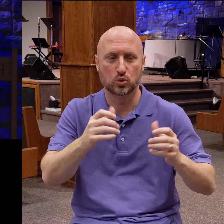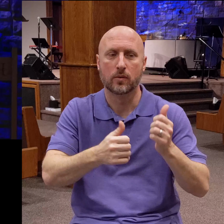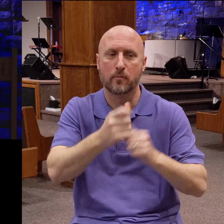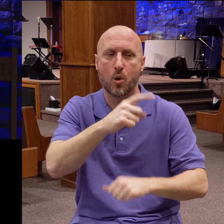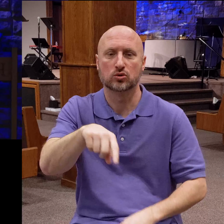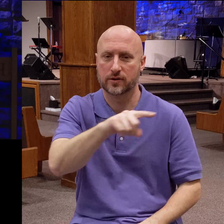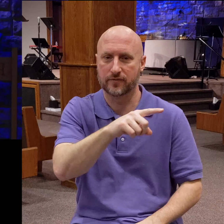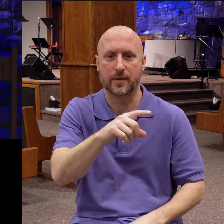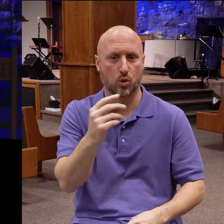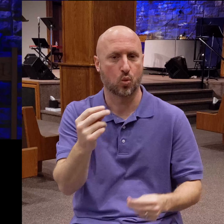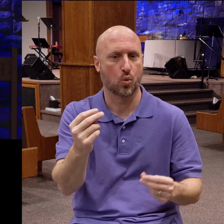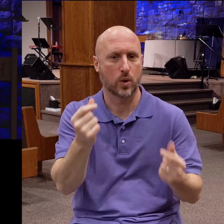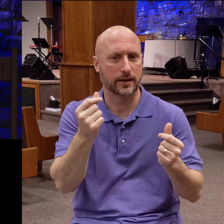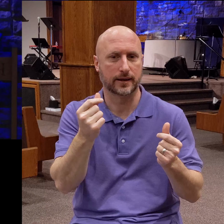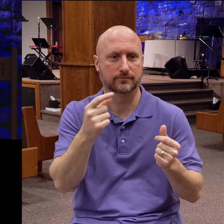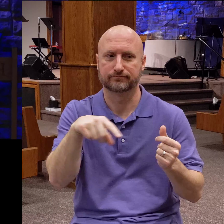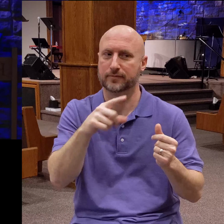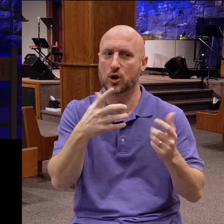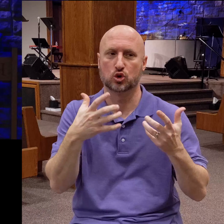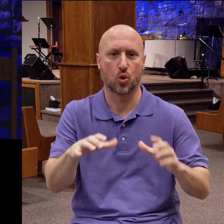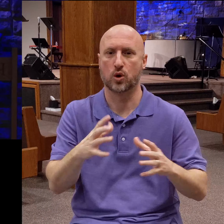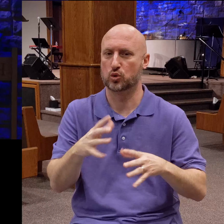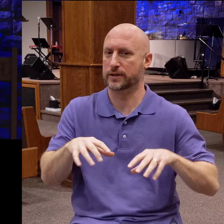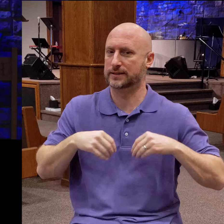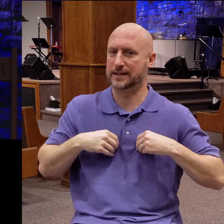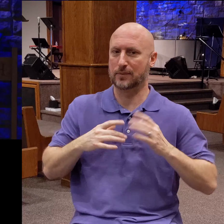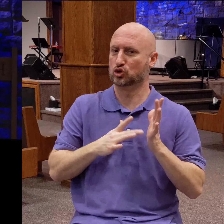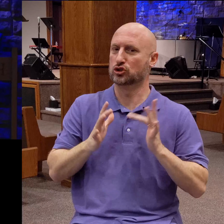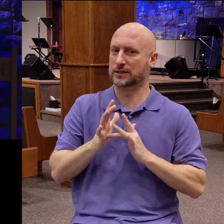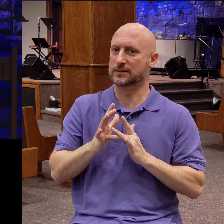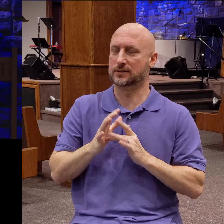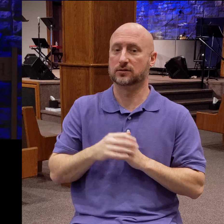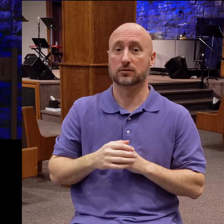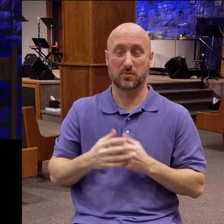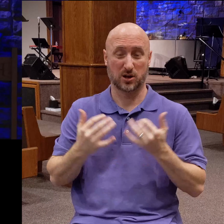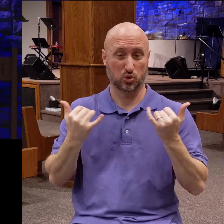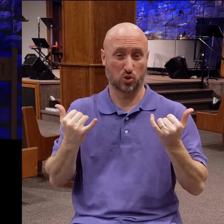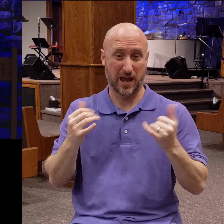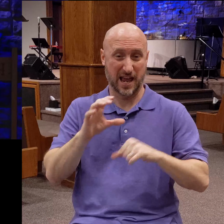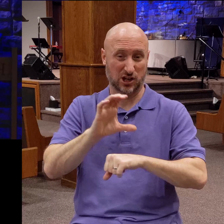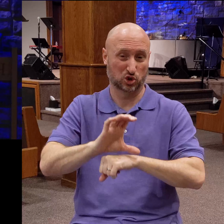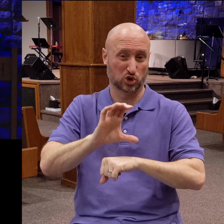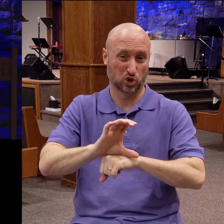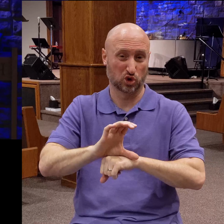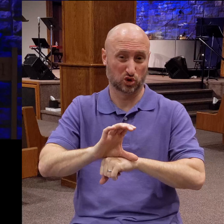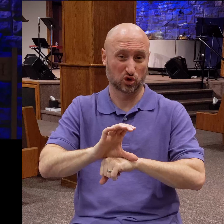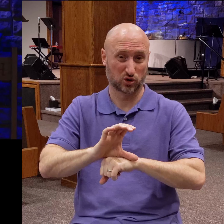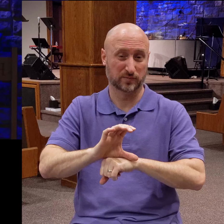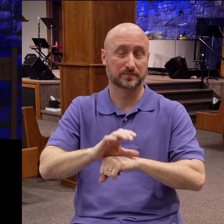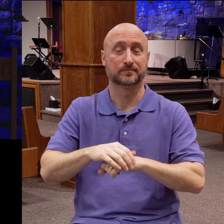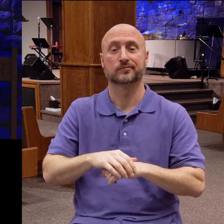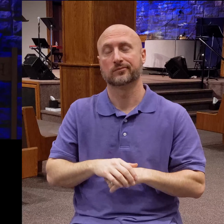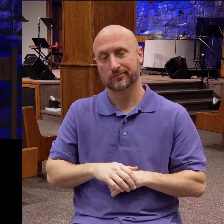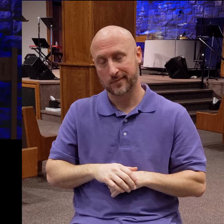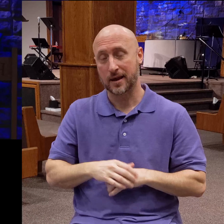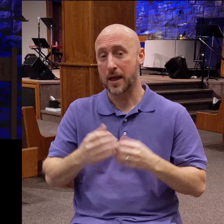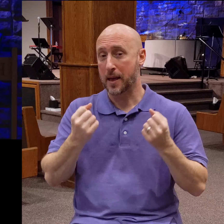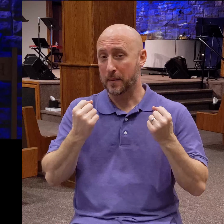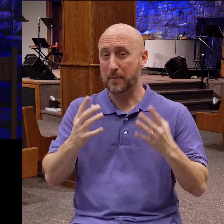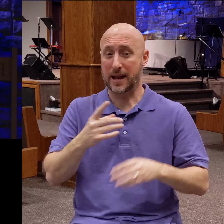of them very quickly, right? And you have in the church today, sadly, in much